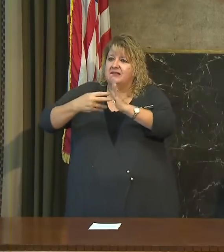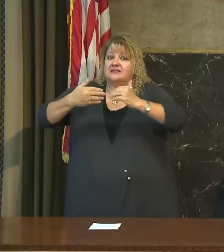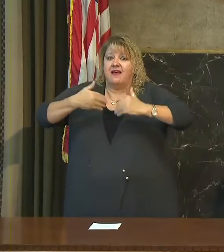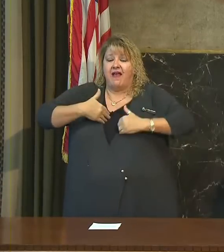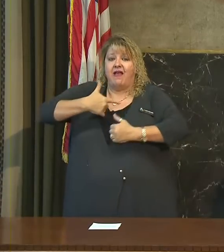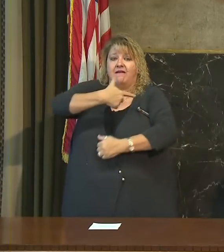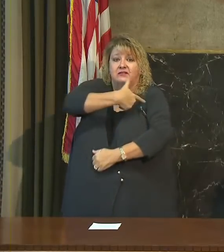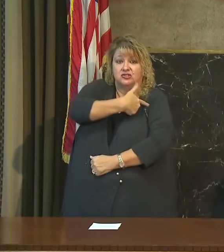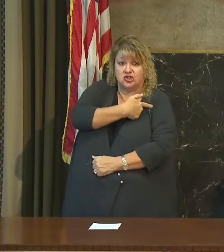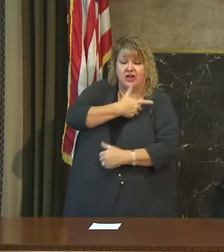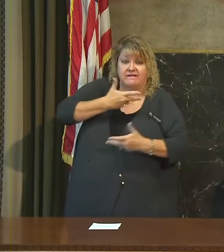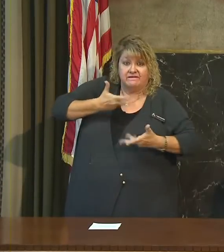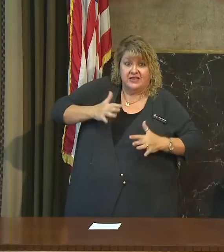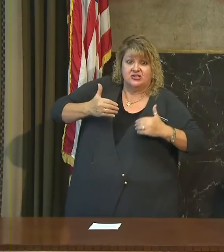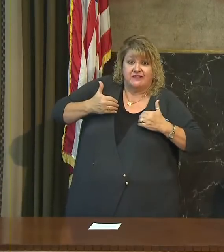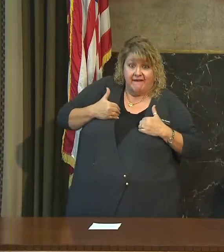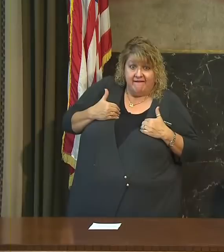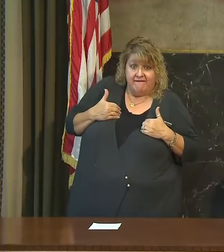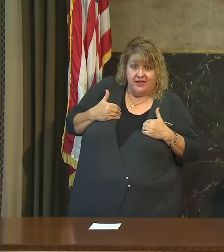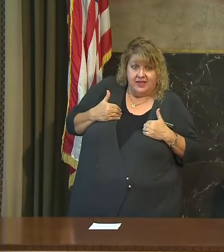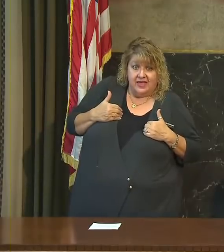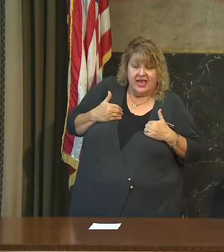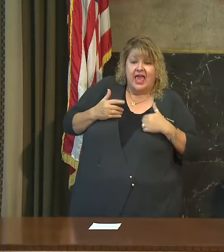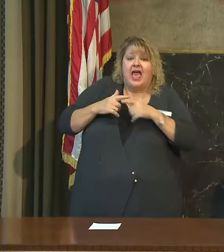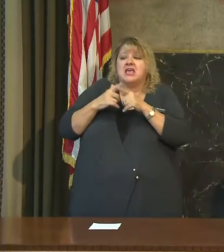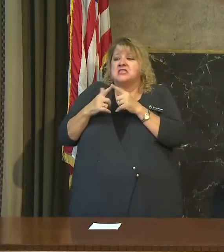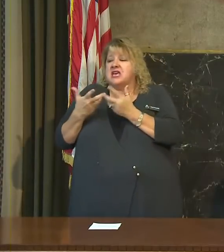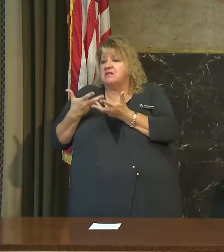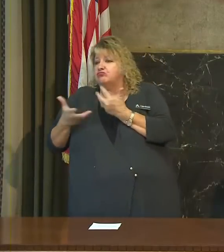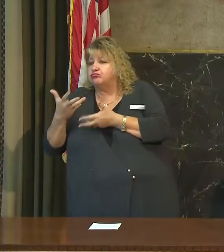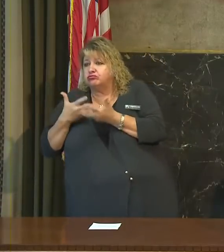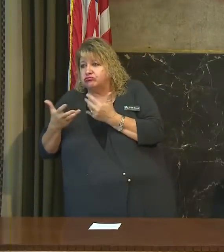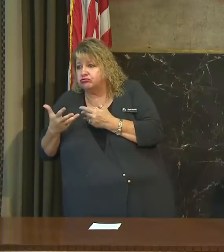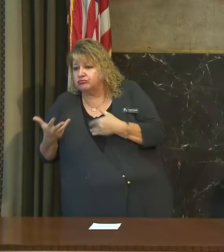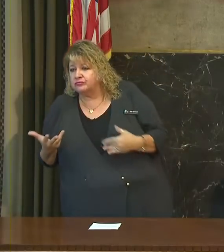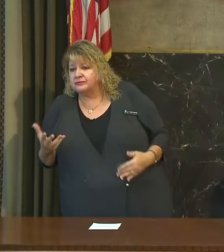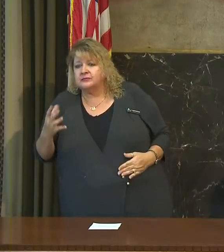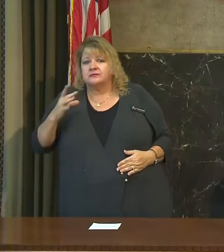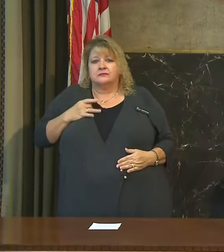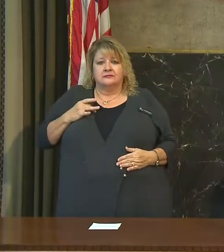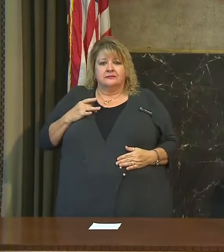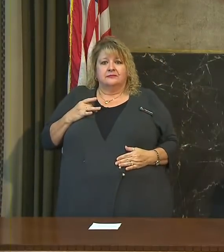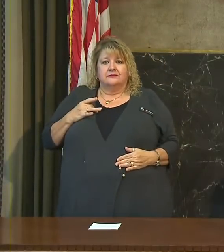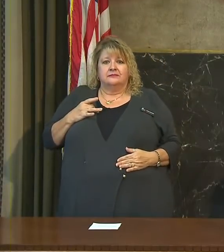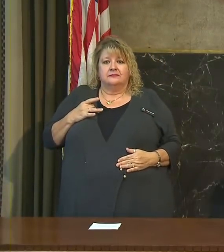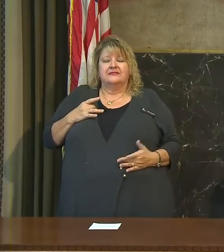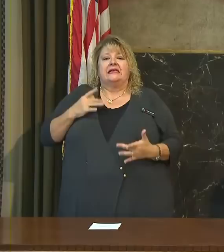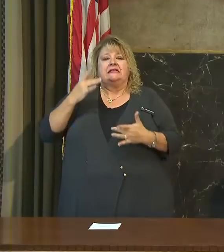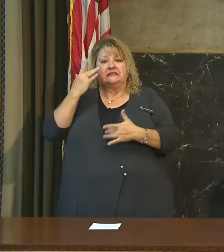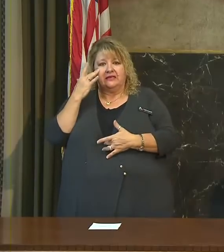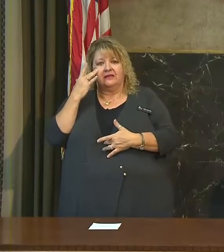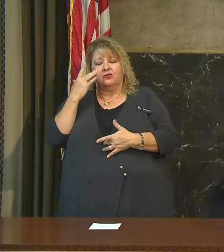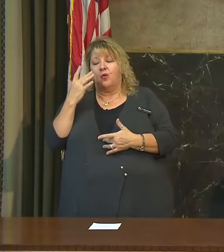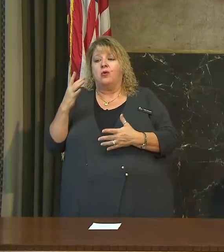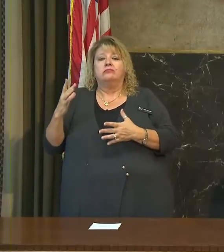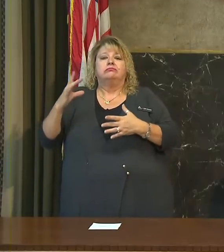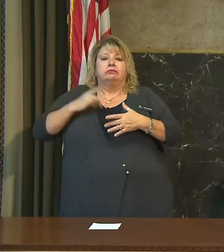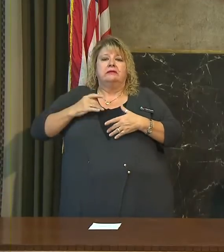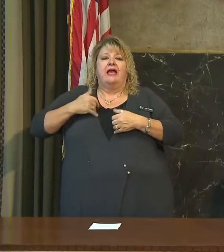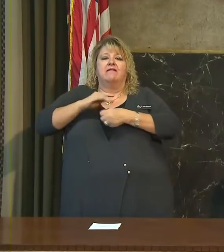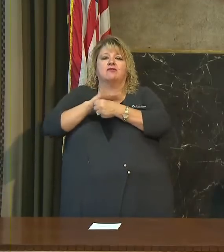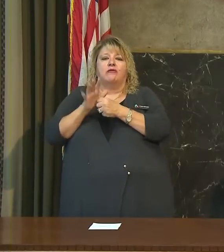absolutely no question right now that your best ability to prevent getting